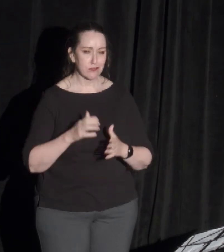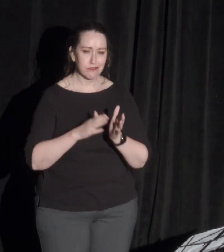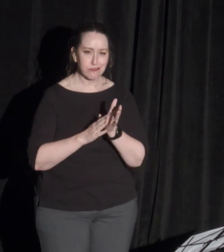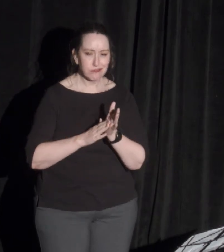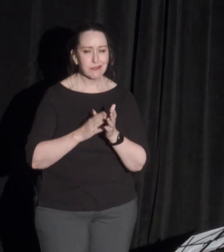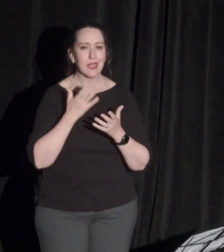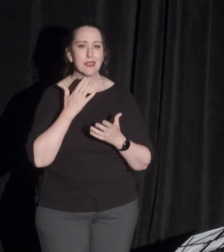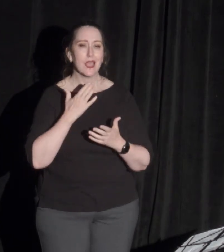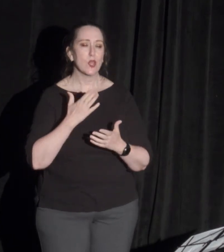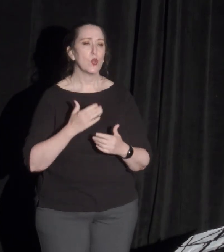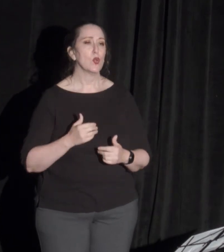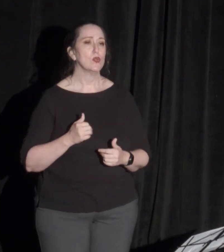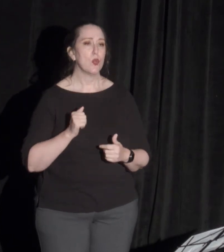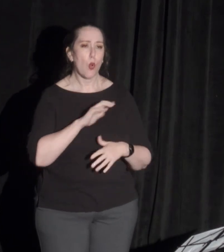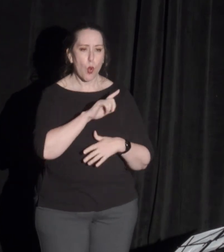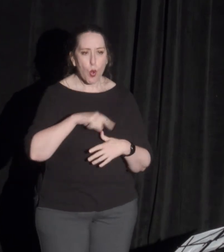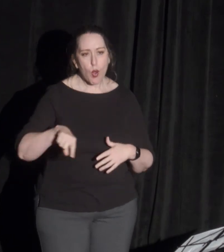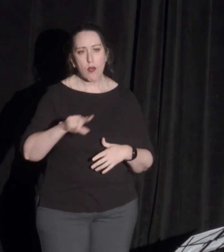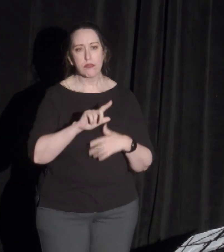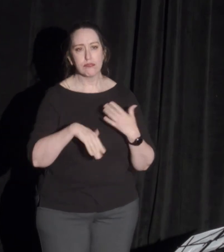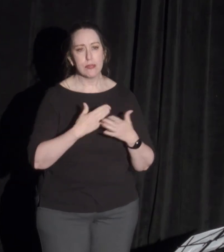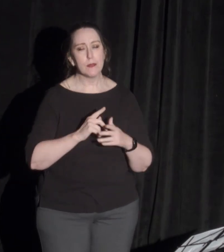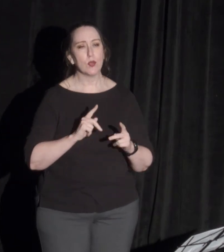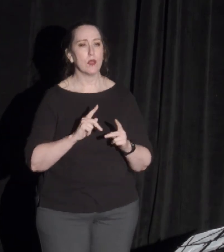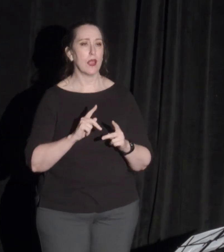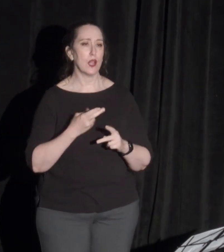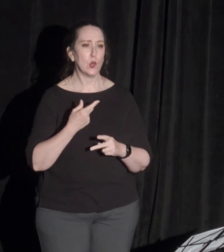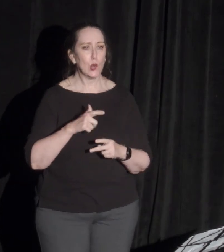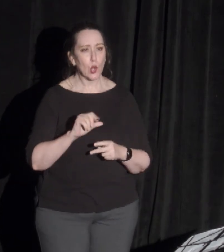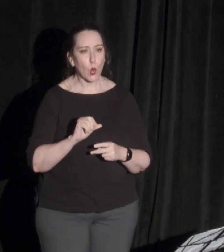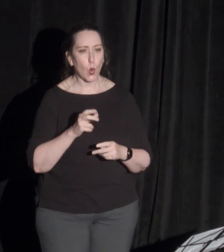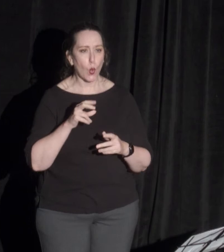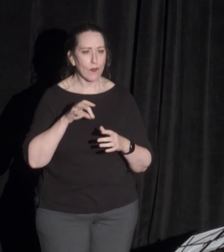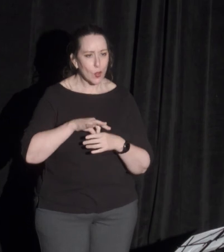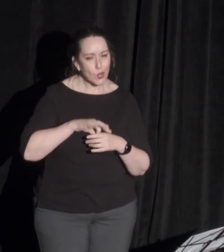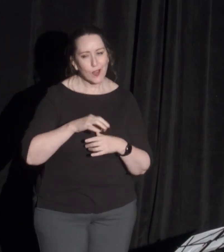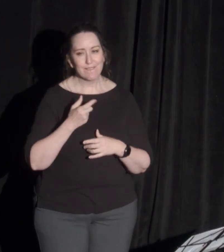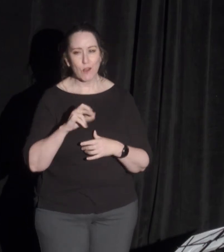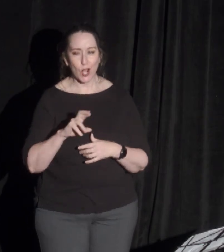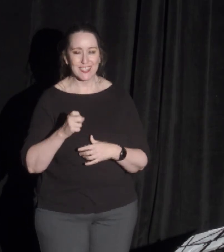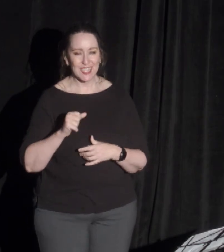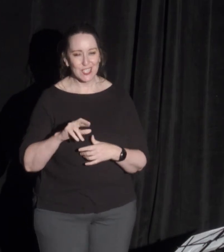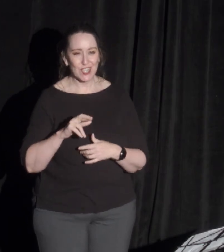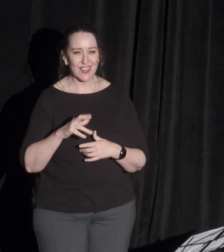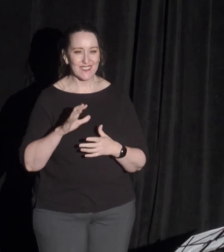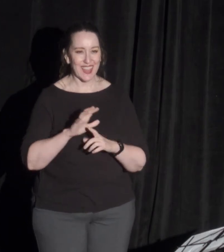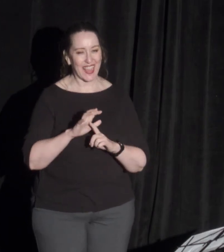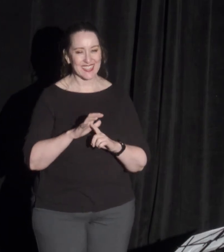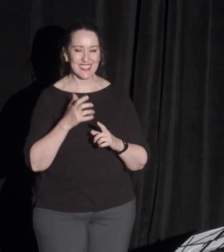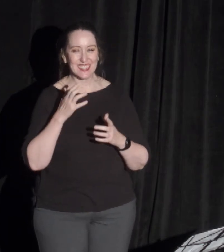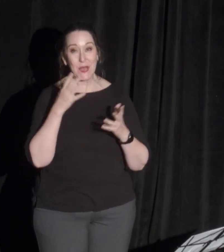you to all of those folks, plus the Hugo voters and the Far Sector fans. Woo!